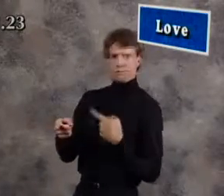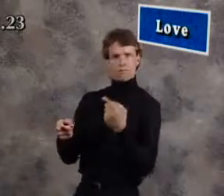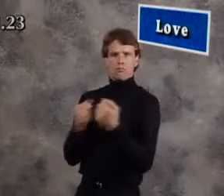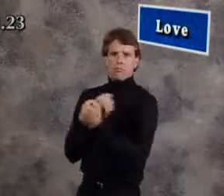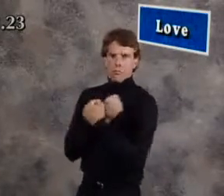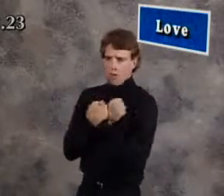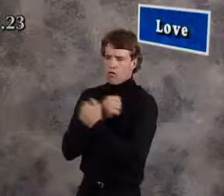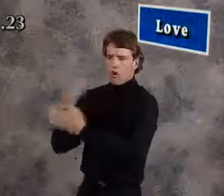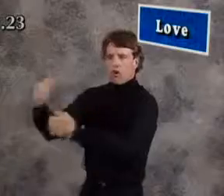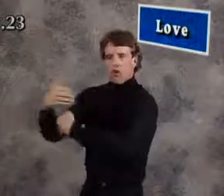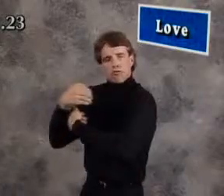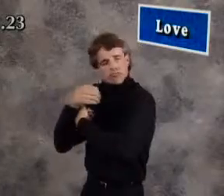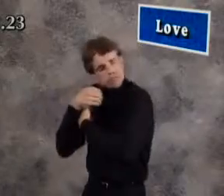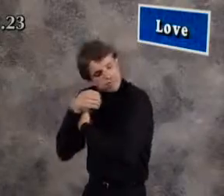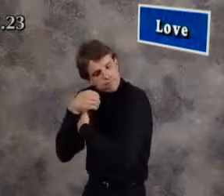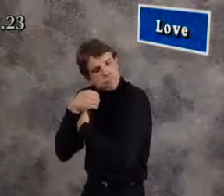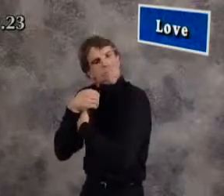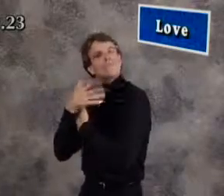Holding the one you love close to you.